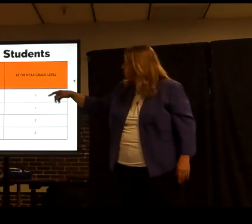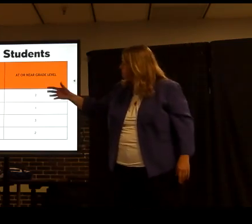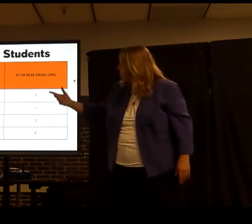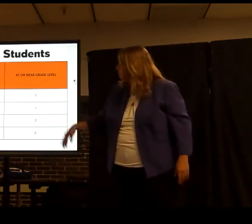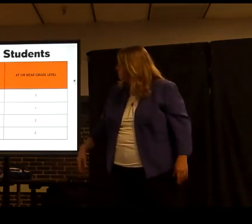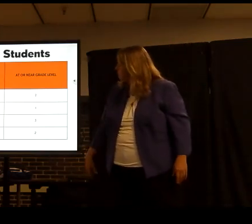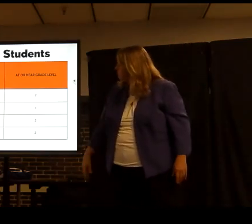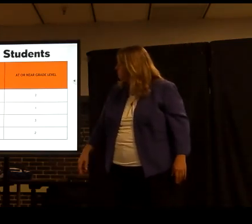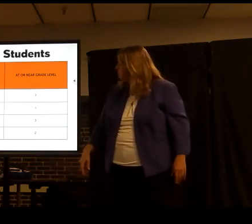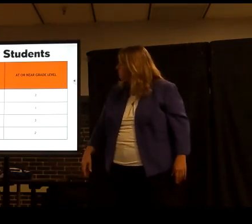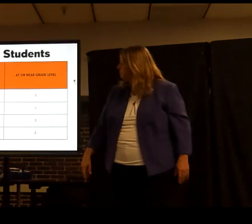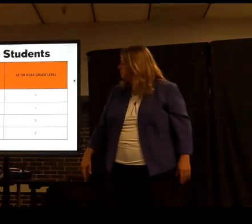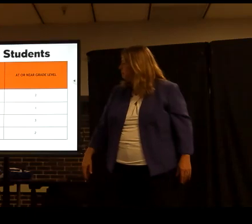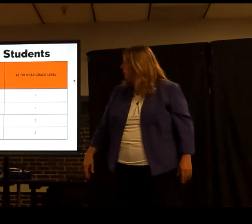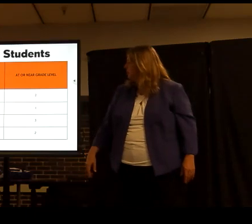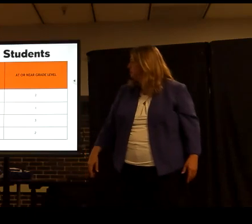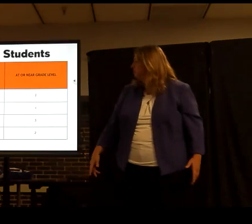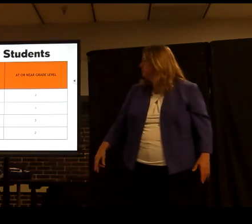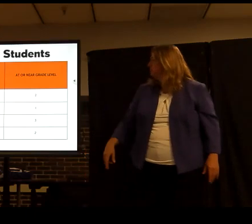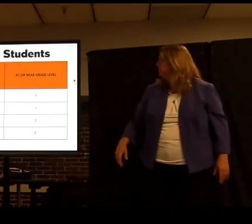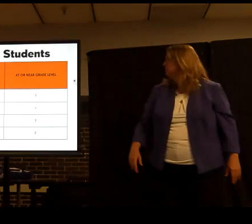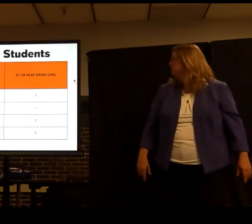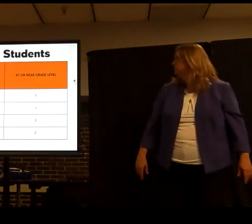we're seeing that same trend here.